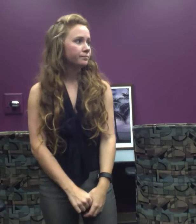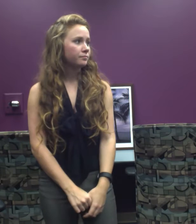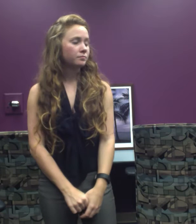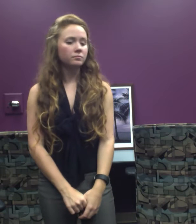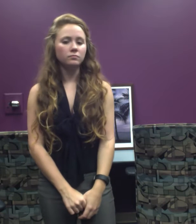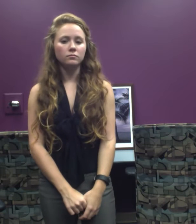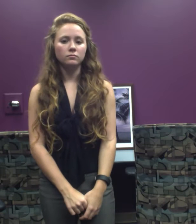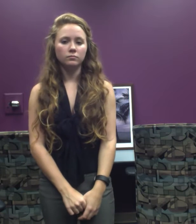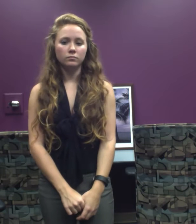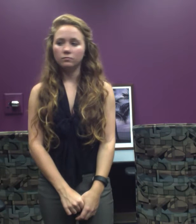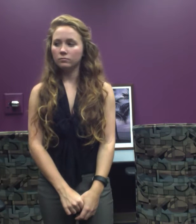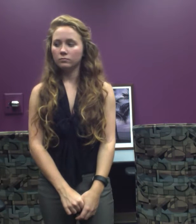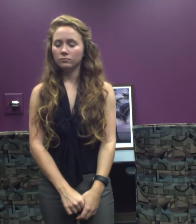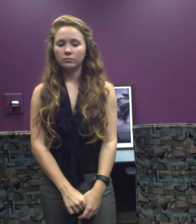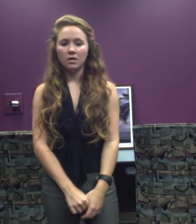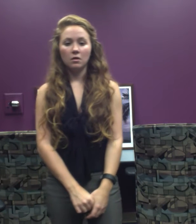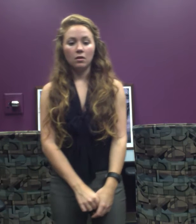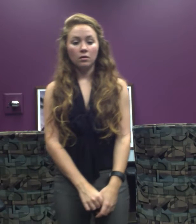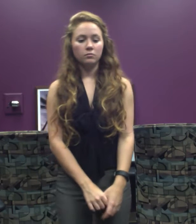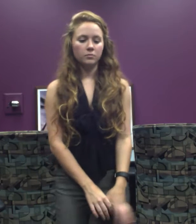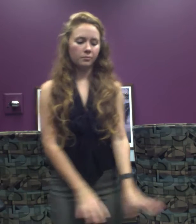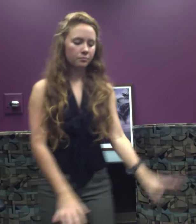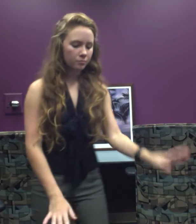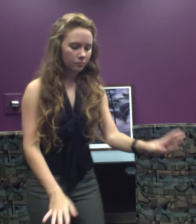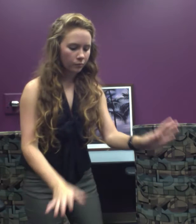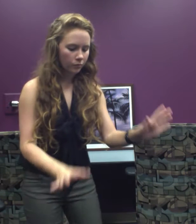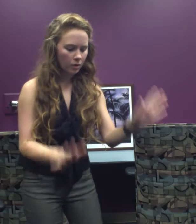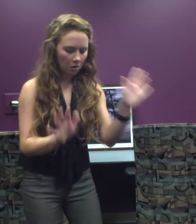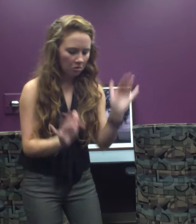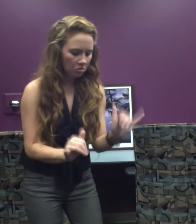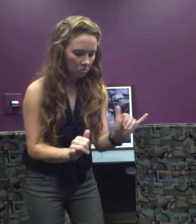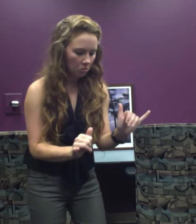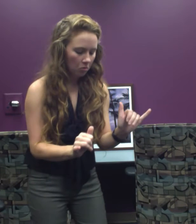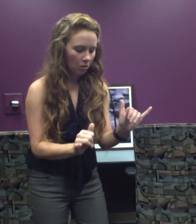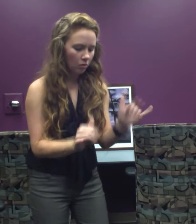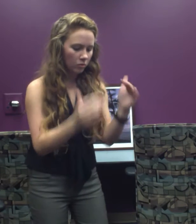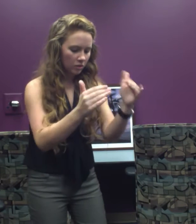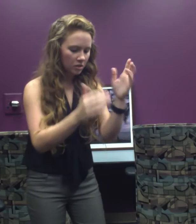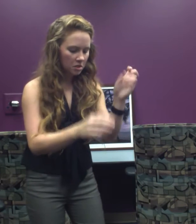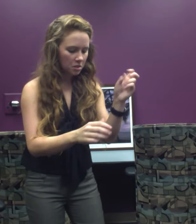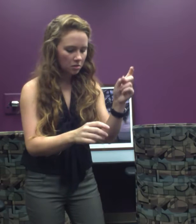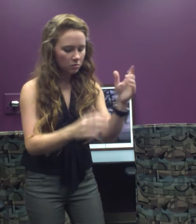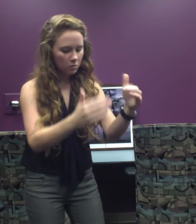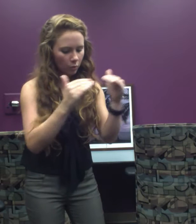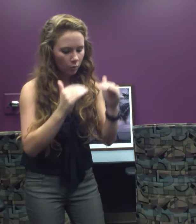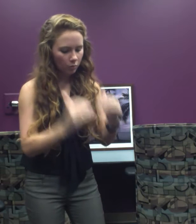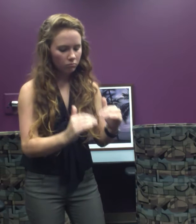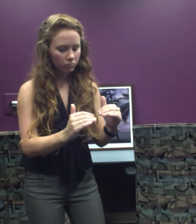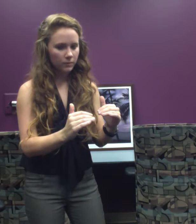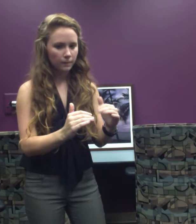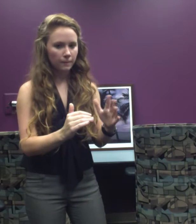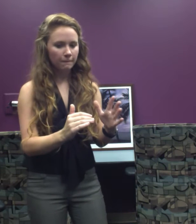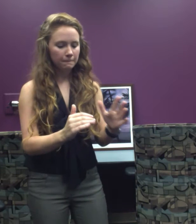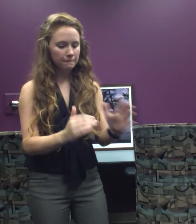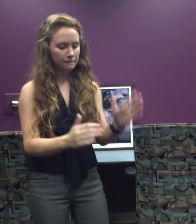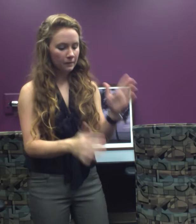2, put a dot and drop it. Okay, those are good, that's fine. Okay, this one's correct, that one's correct, but you came